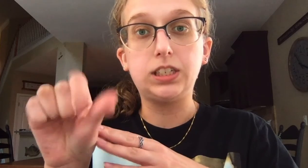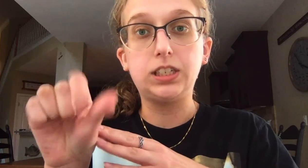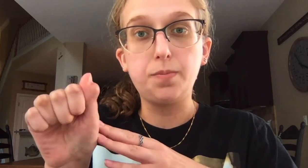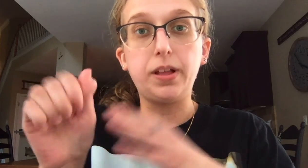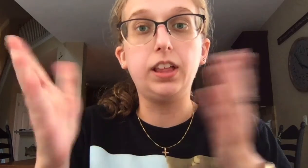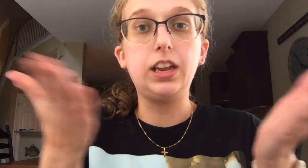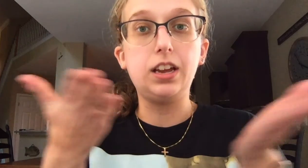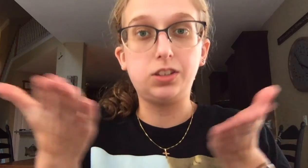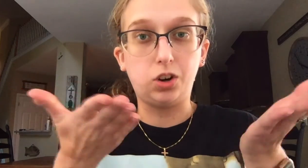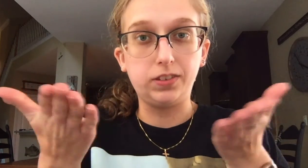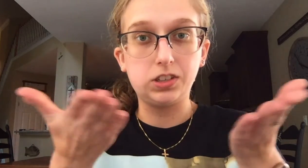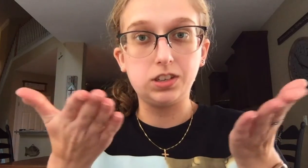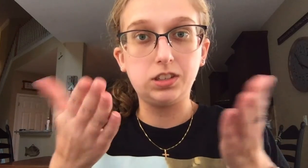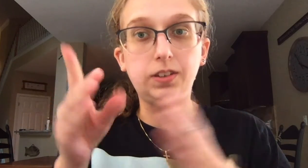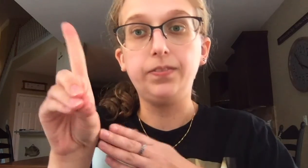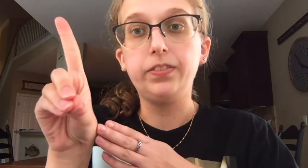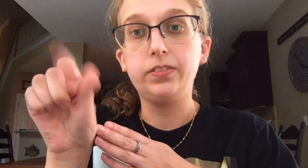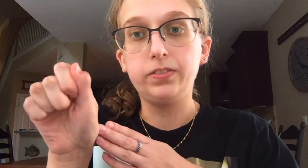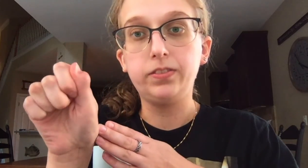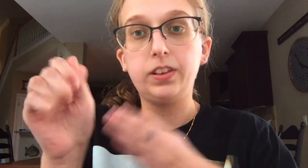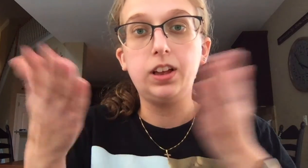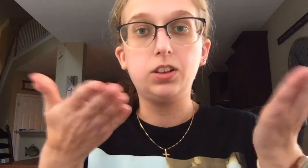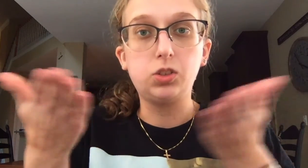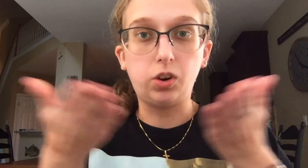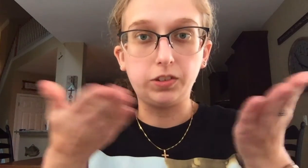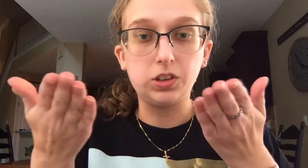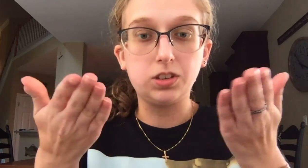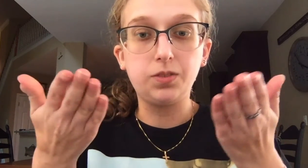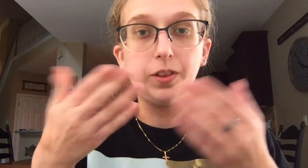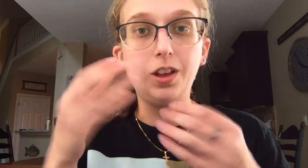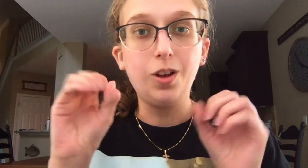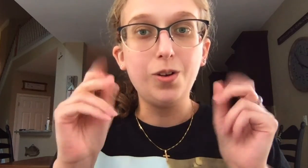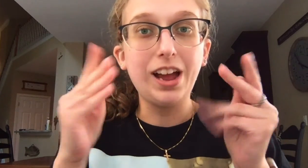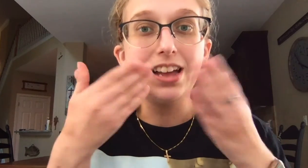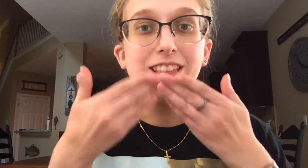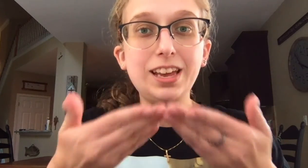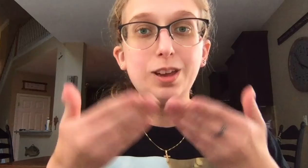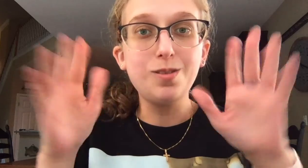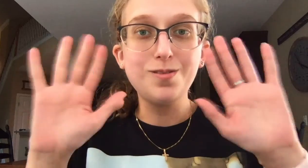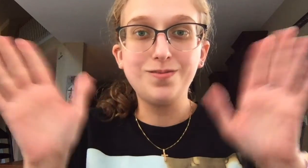disability services. Okay, thank you.